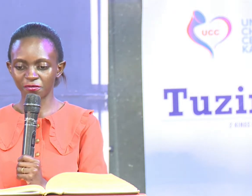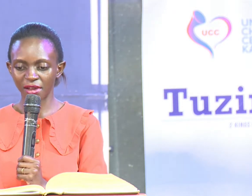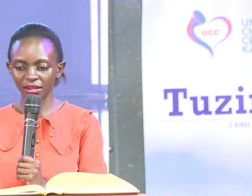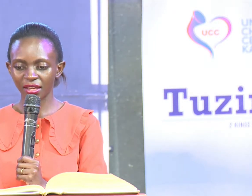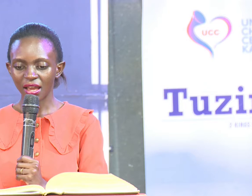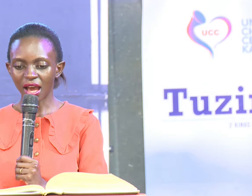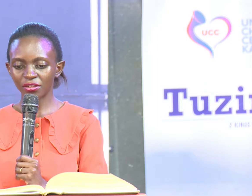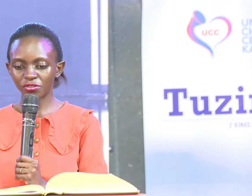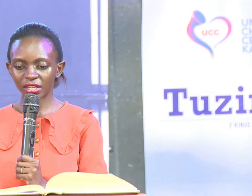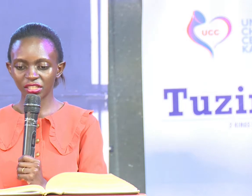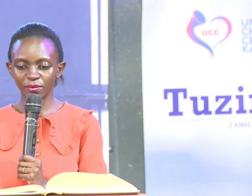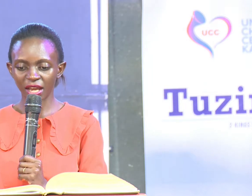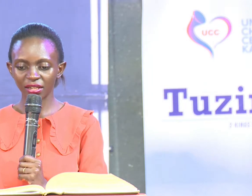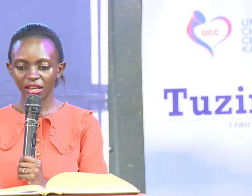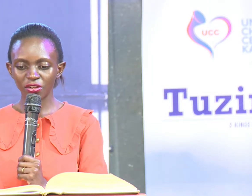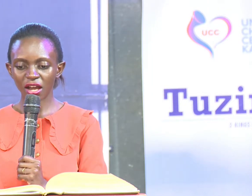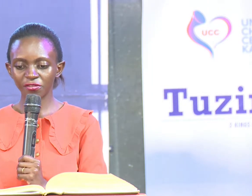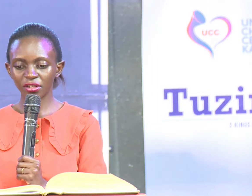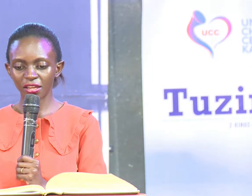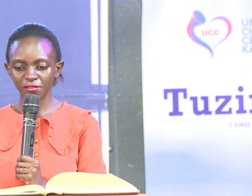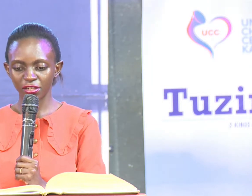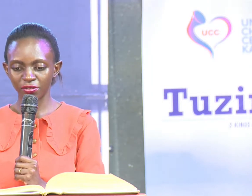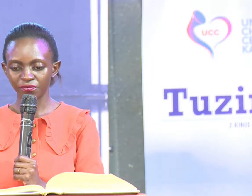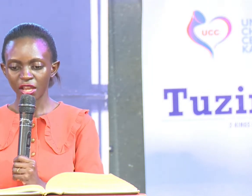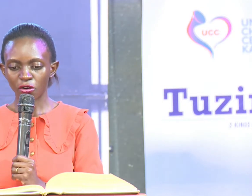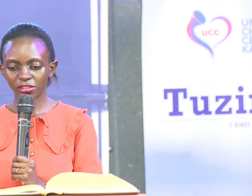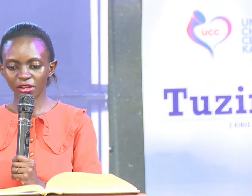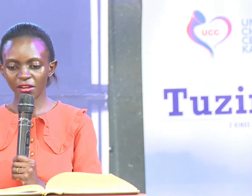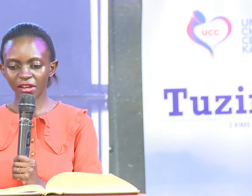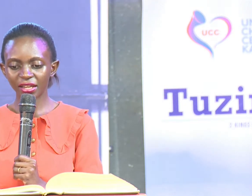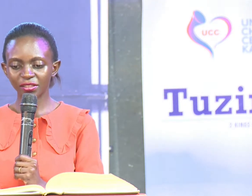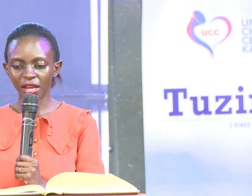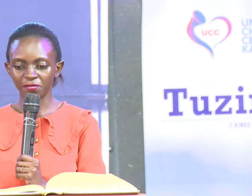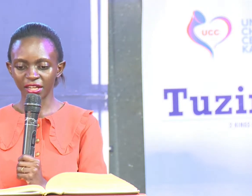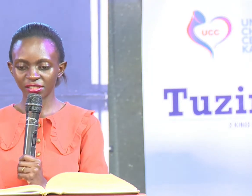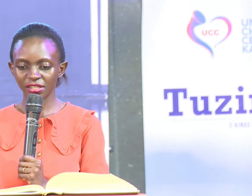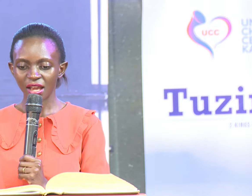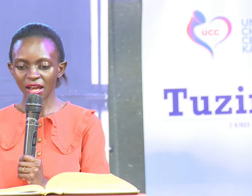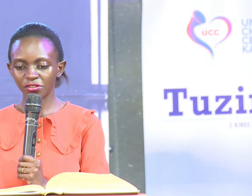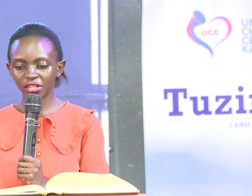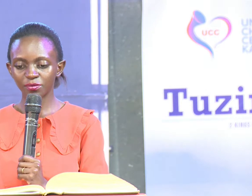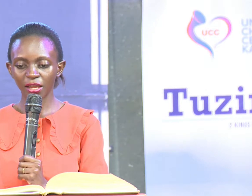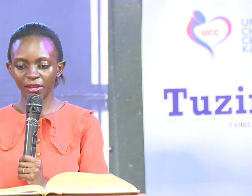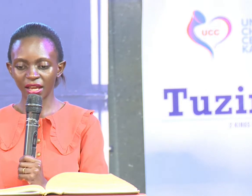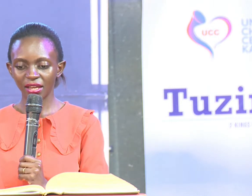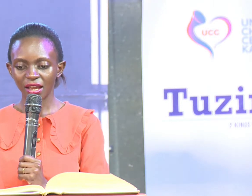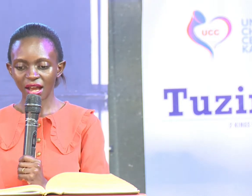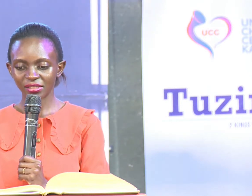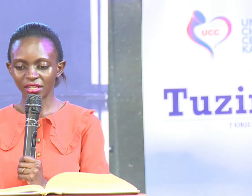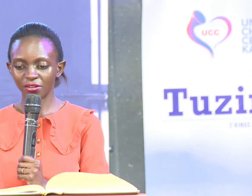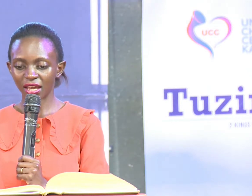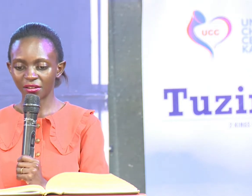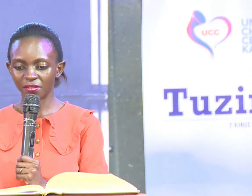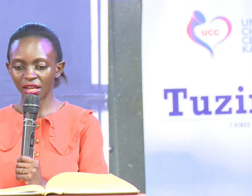the Son of Man and drink his blood, you have no life in you. Whosoever eats my flesh and drinks my blood